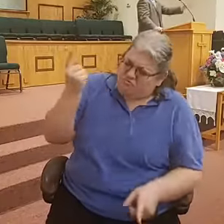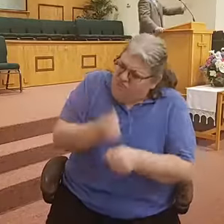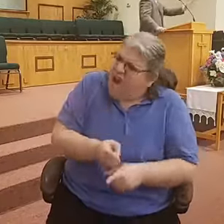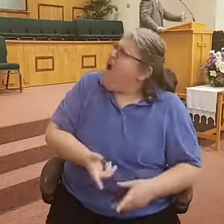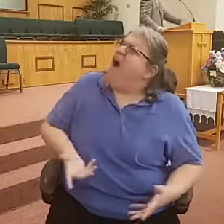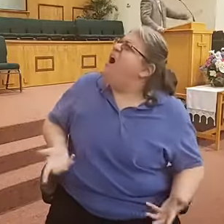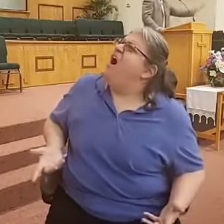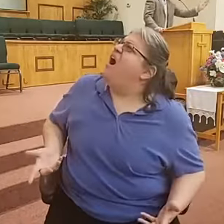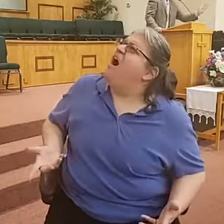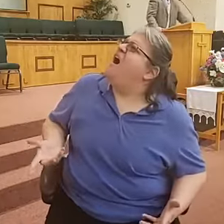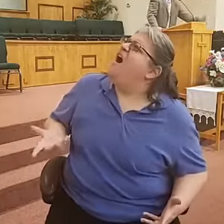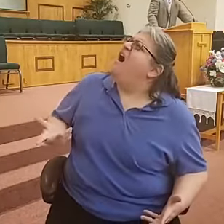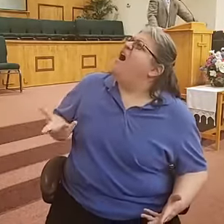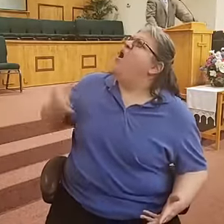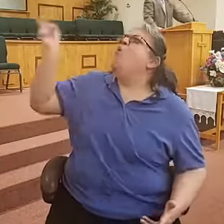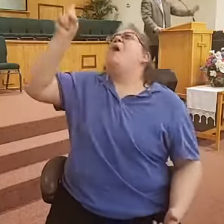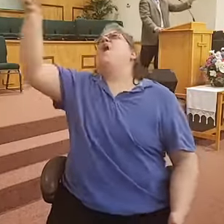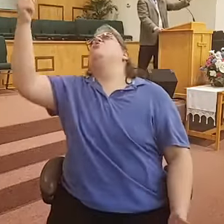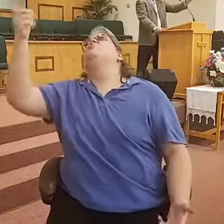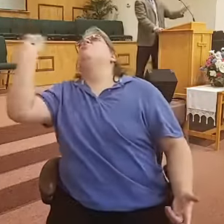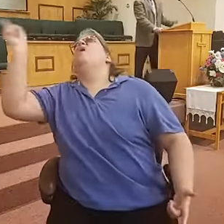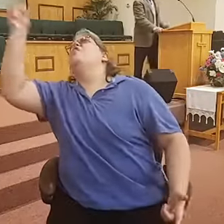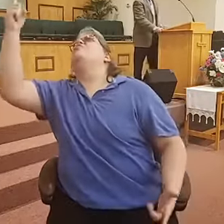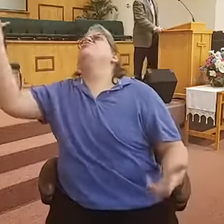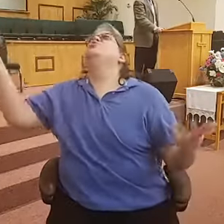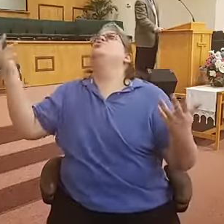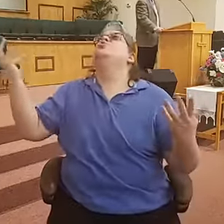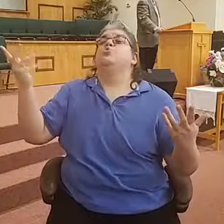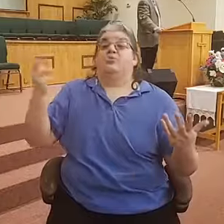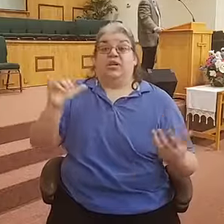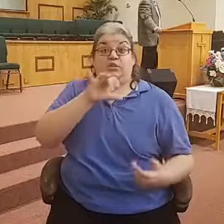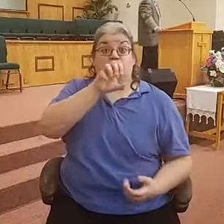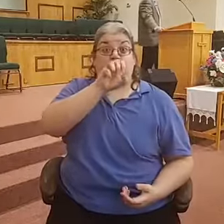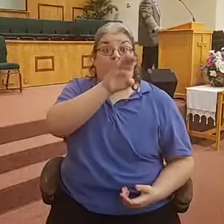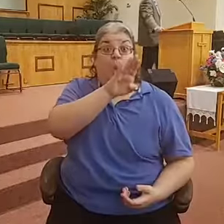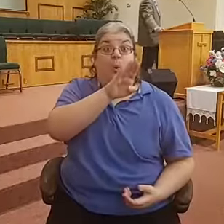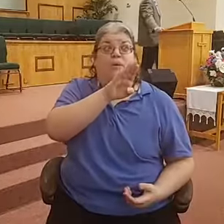We might even wonder, where's God in all of this,